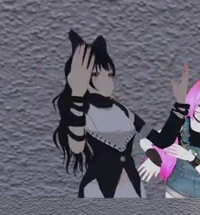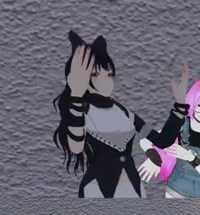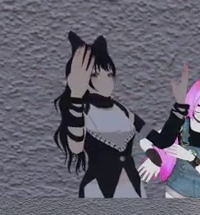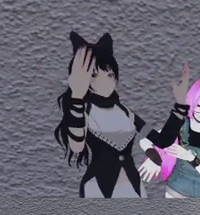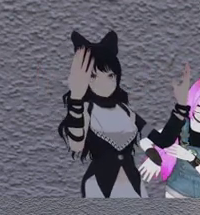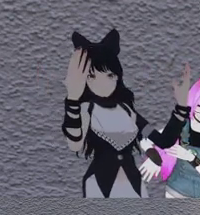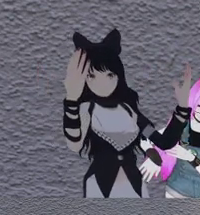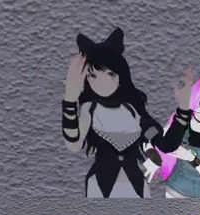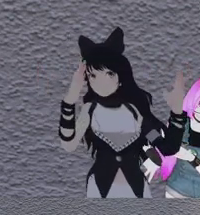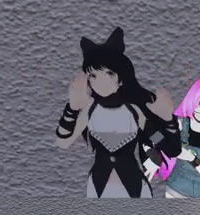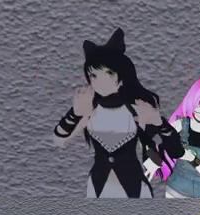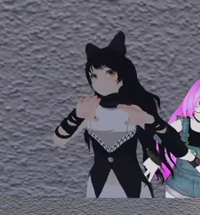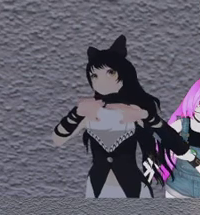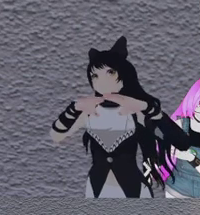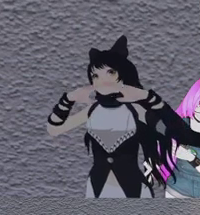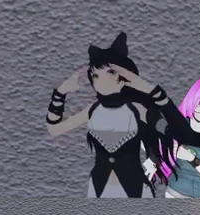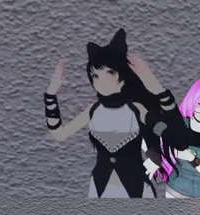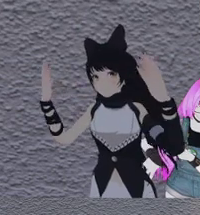Open.